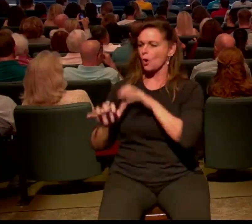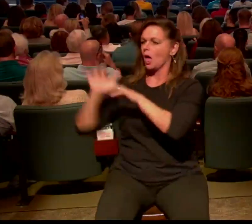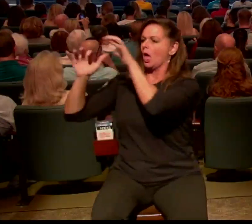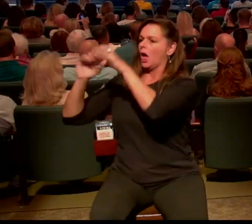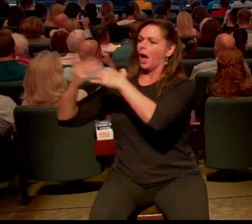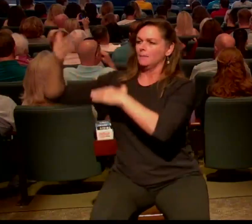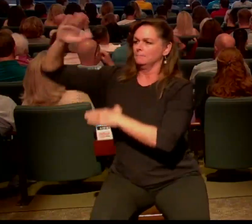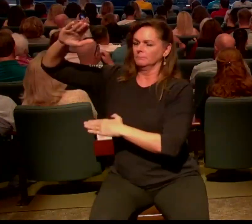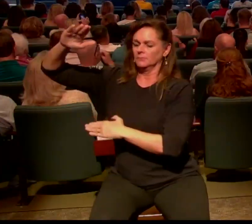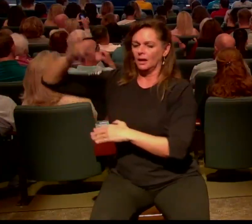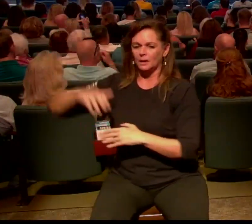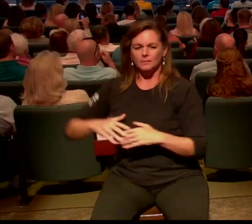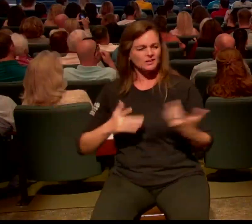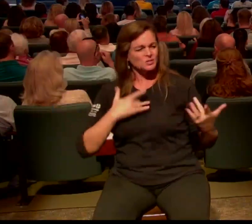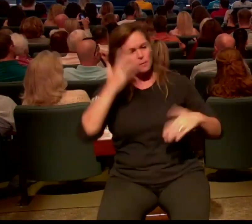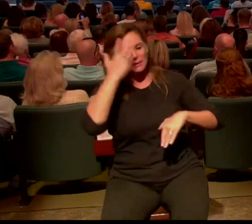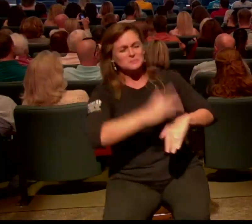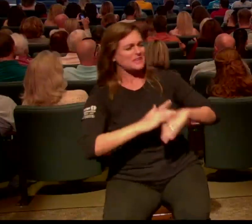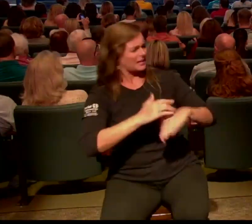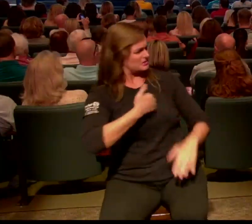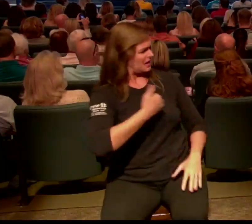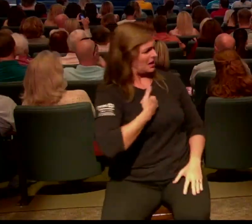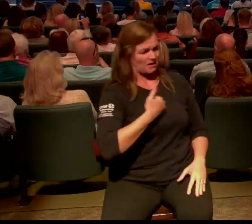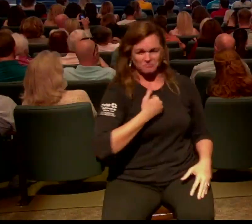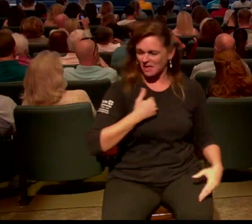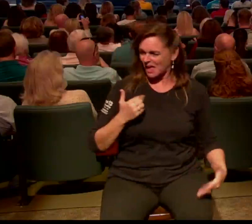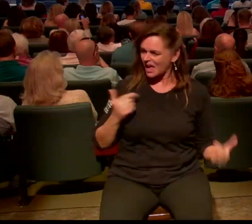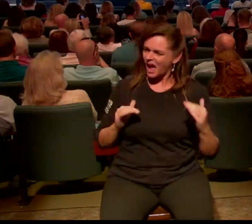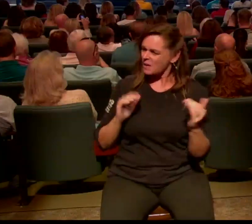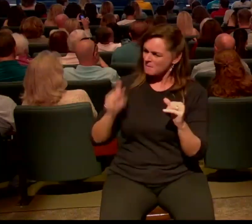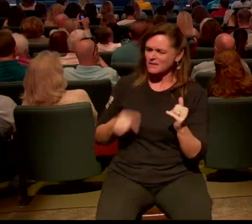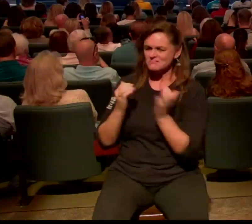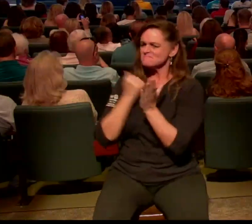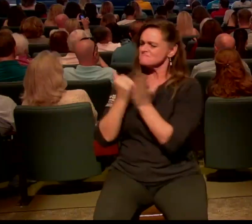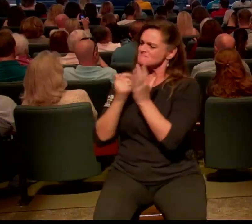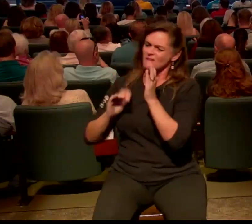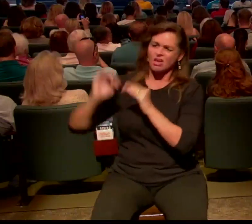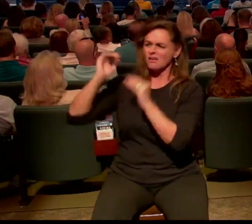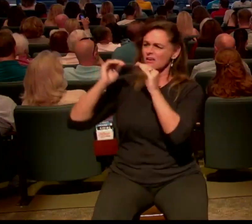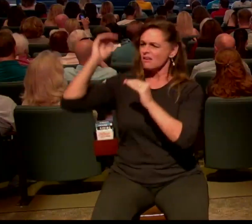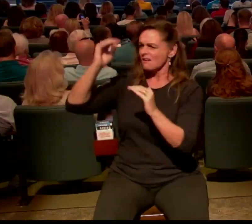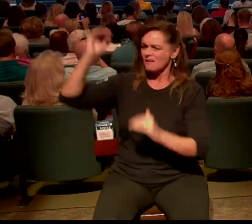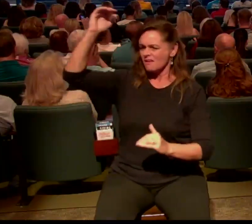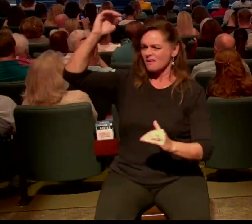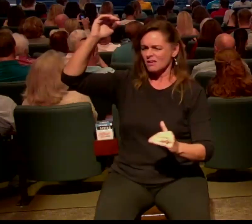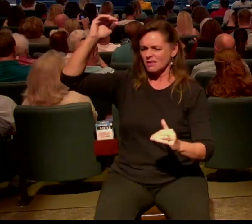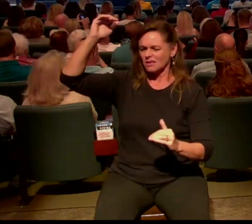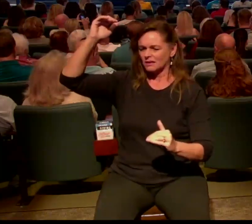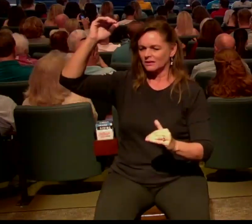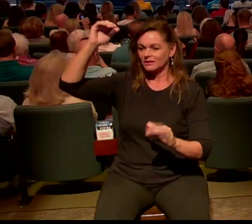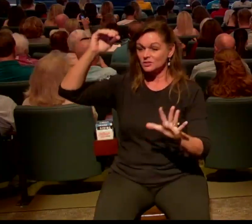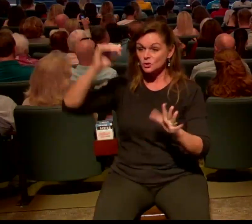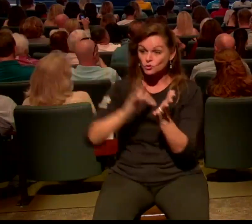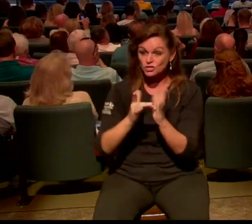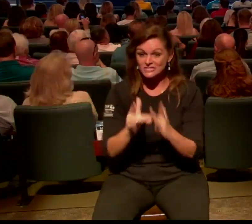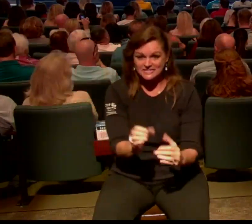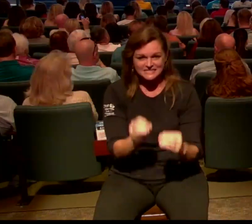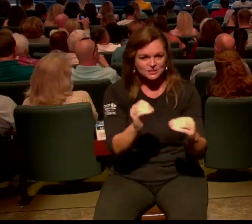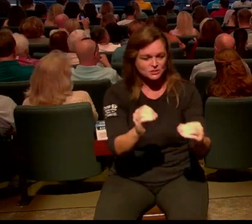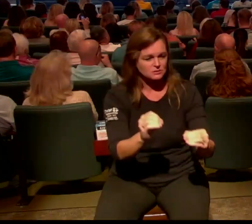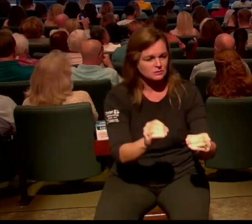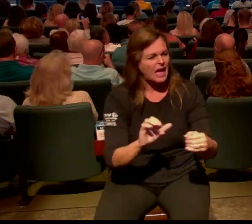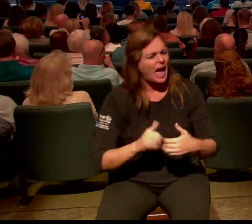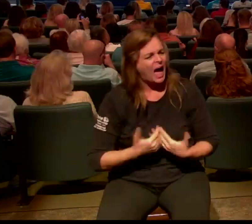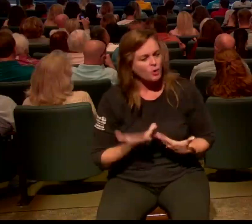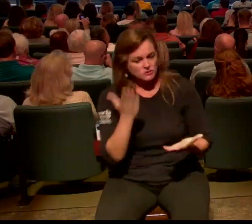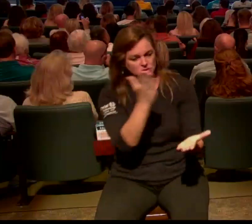be obsessed with getting your own advantage. And then he says, here's how you're going to handle this. This is how you're going to overcome this